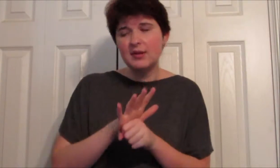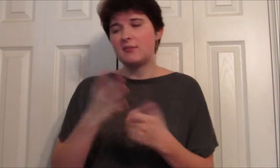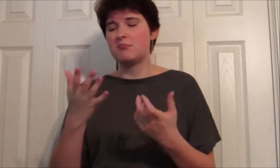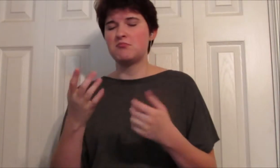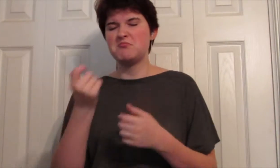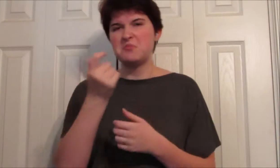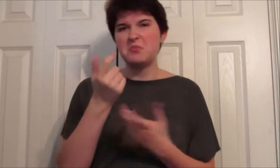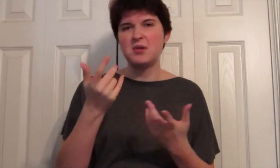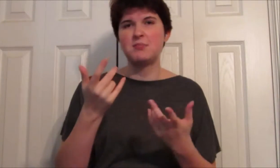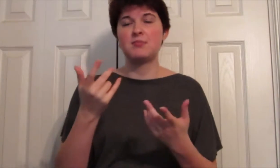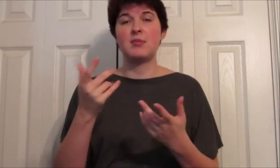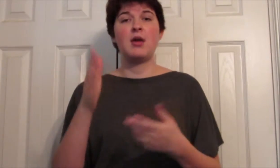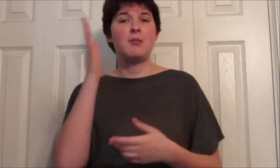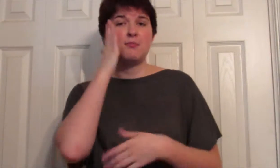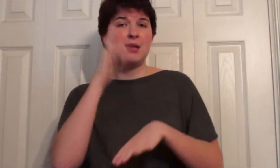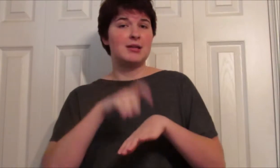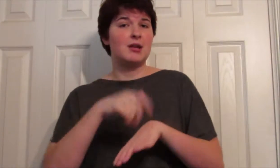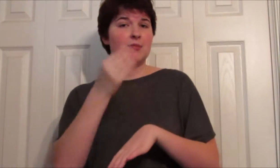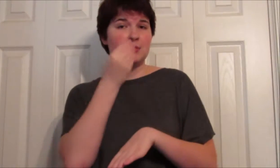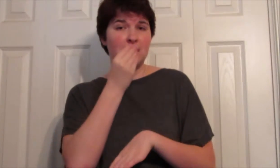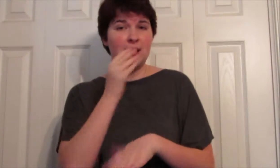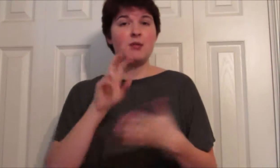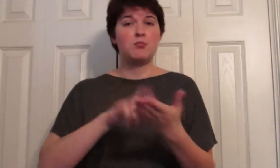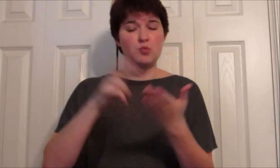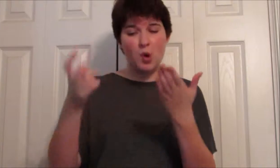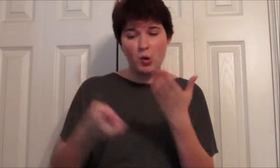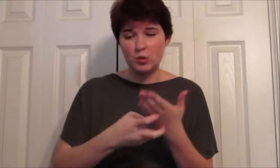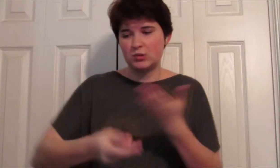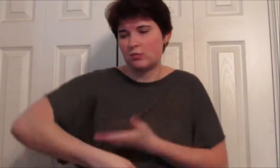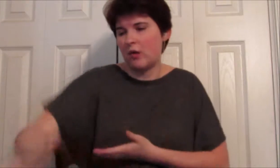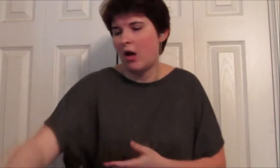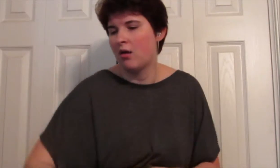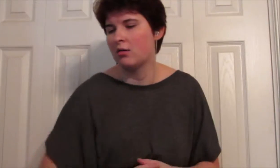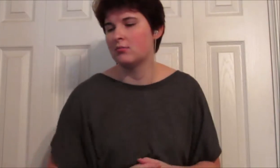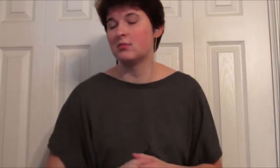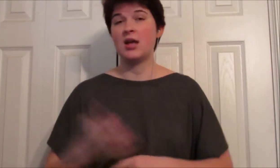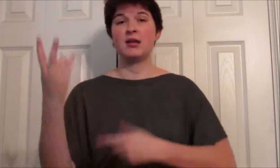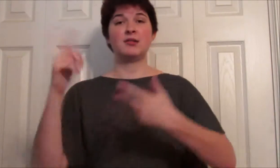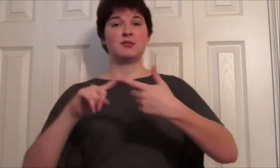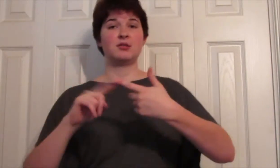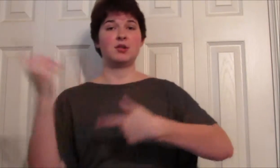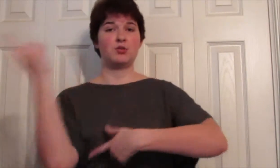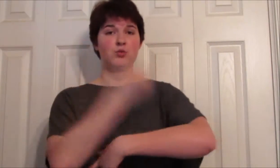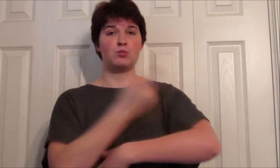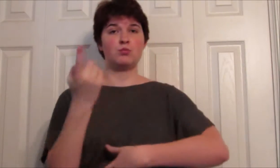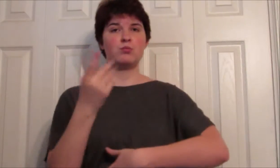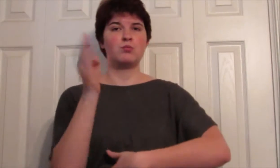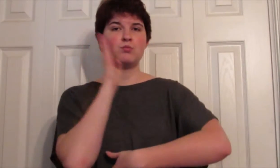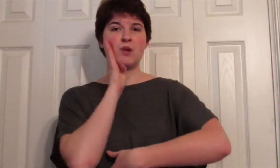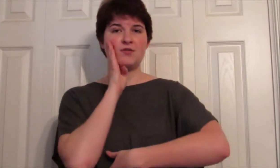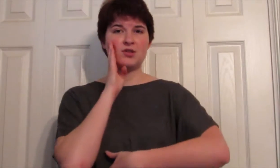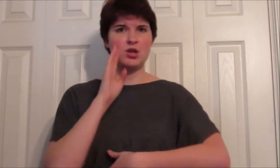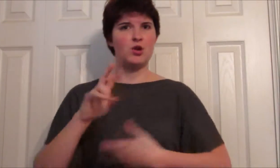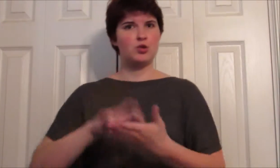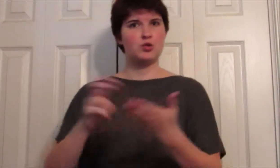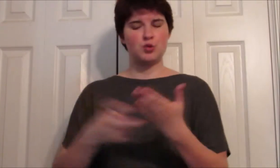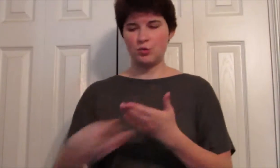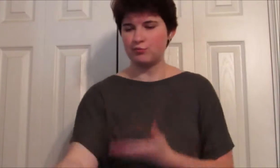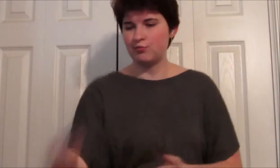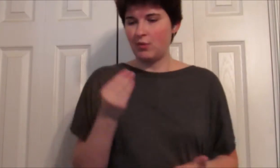Bedtime snack, toast a piece of bread and then toss it on the kitchen floor. Day two, breakfast. Pick up the stale toast from the kitchen floor